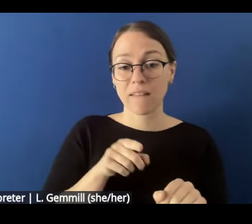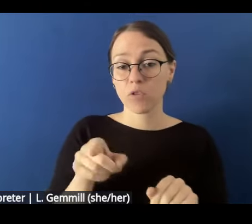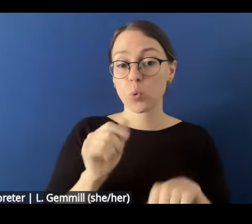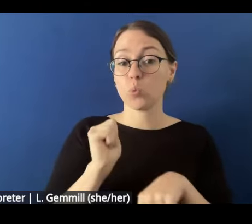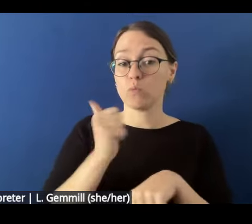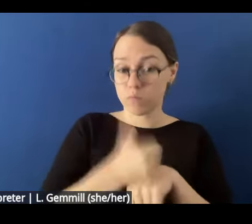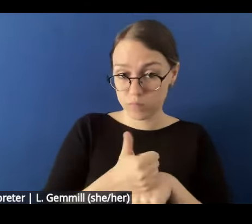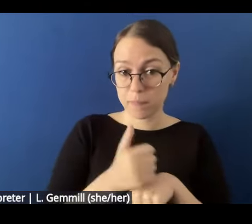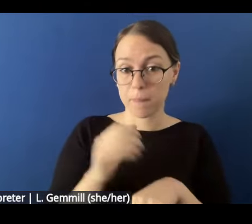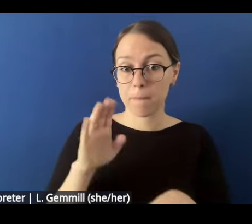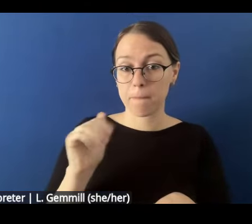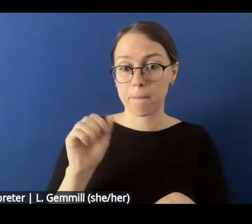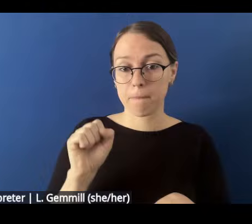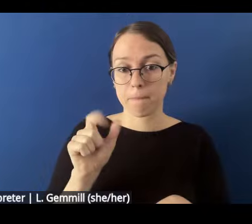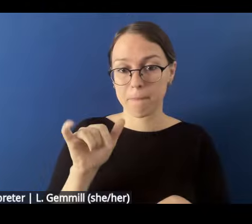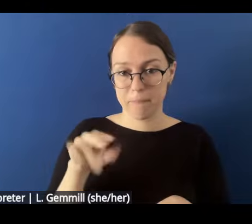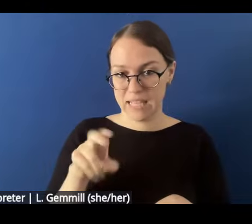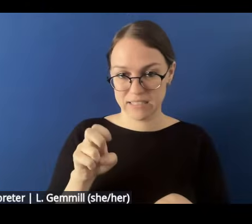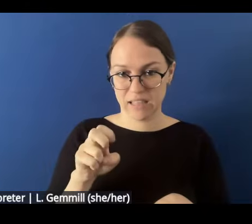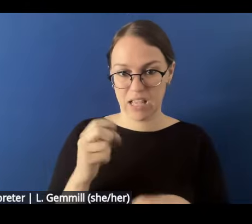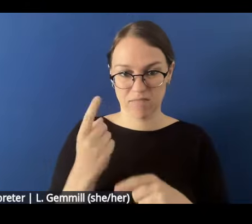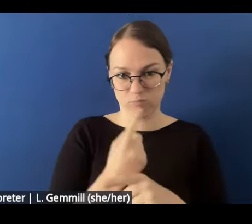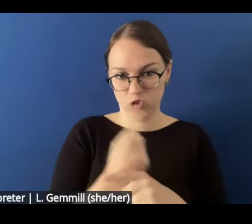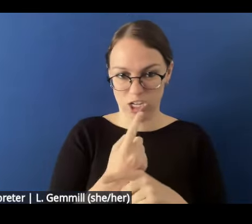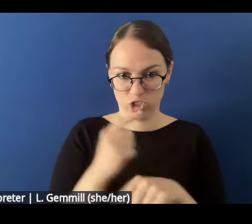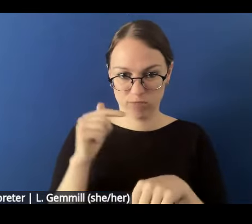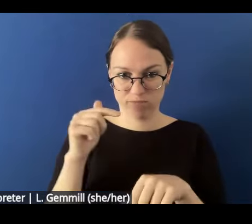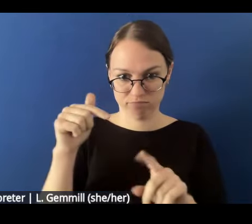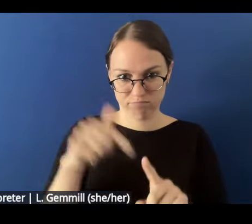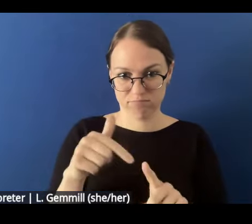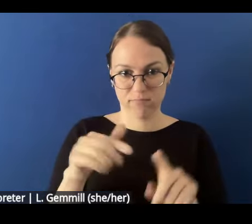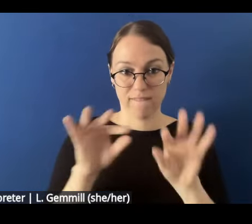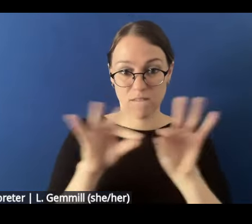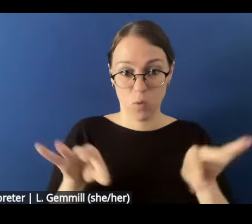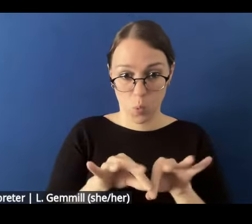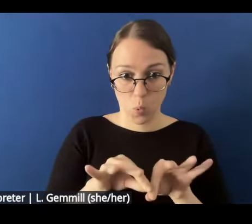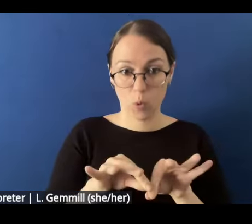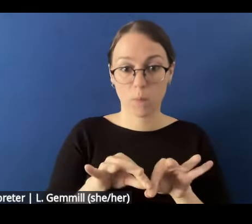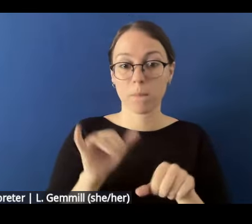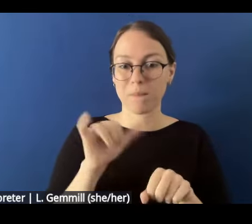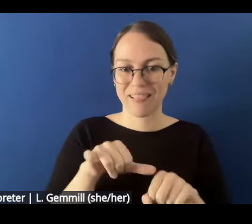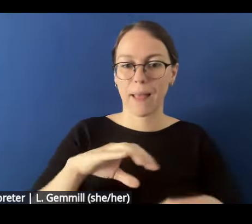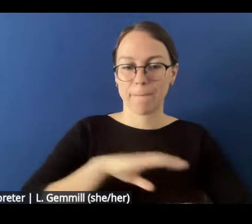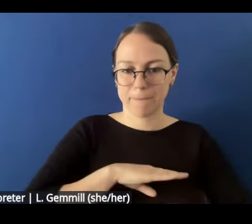baseline on having a form that meets the requirements